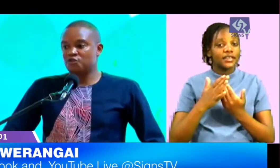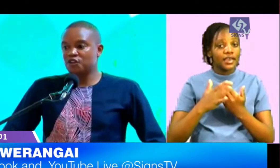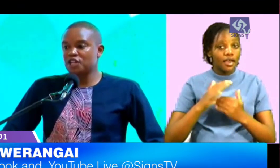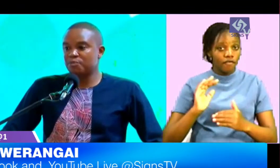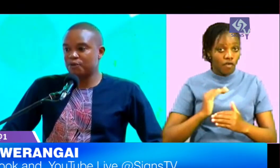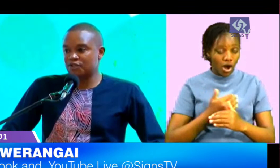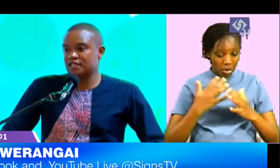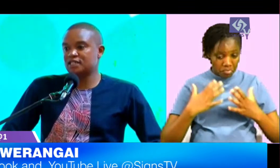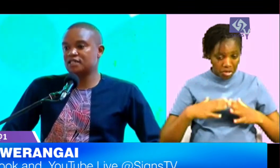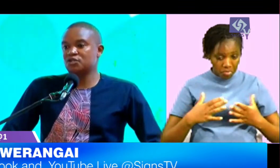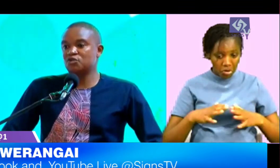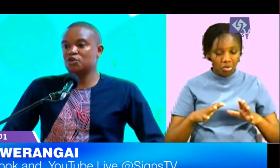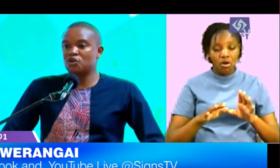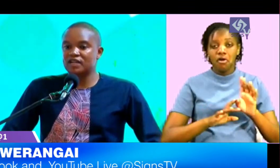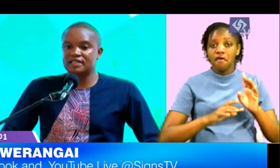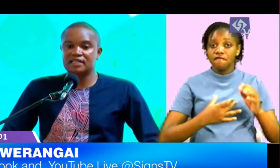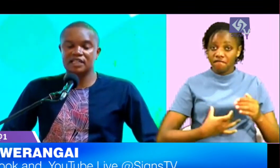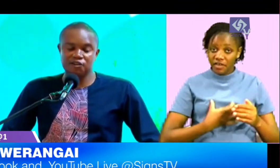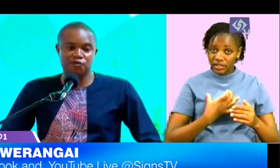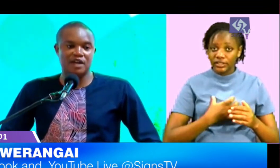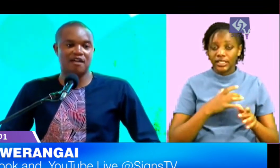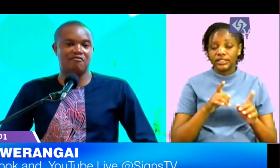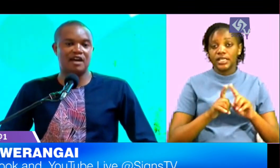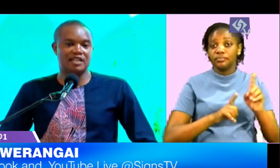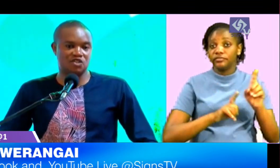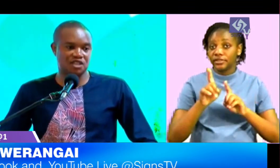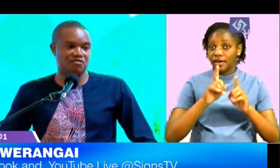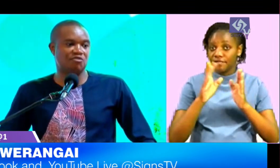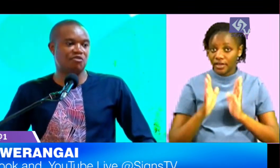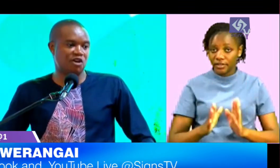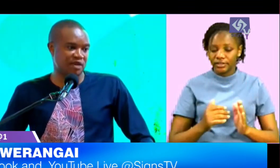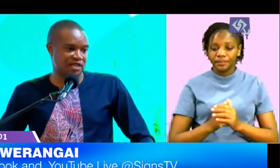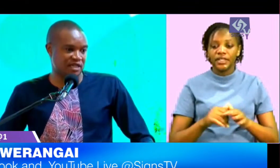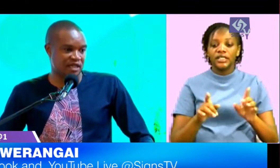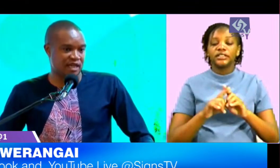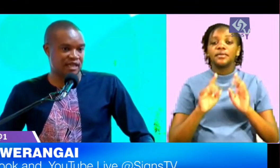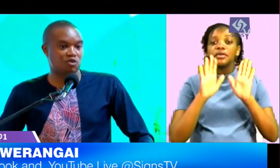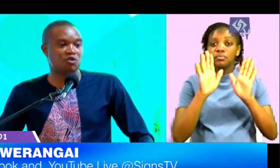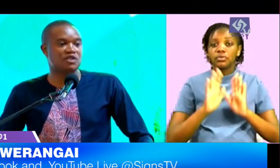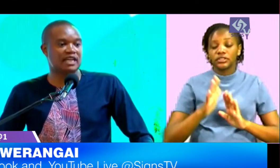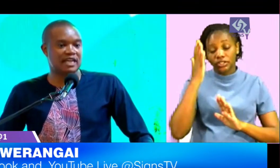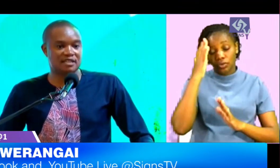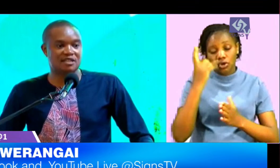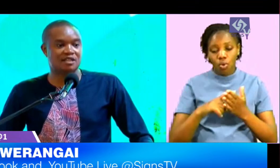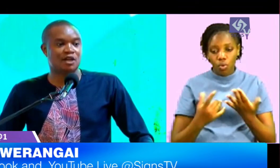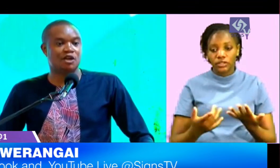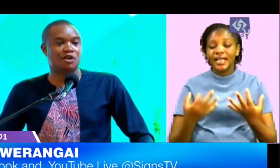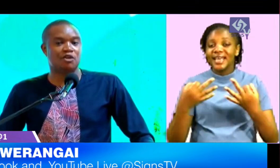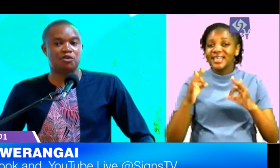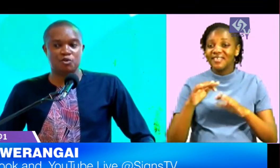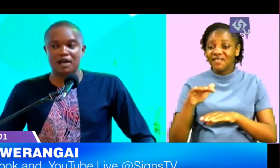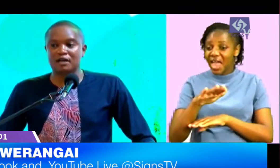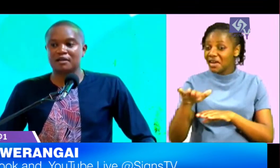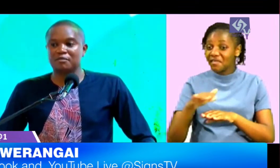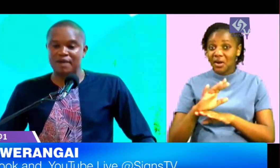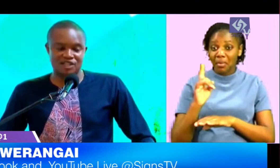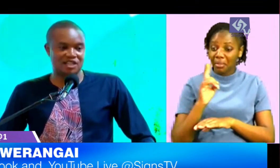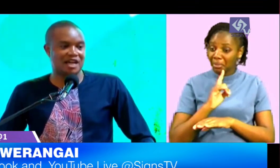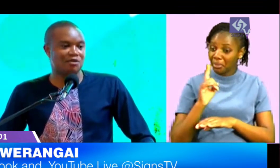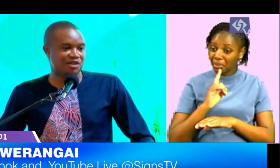very important to recognize that if we have a restrictive environment that goes against your message out